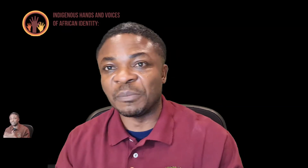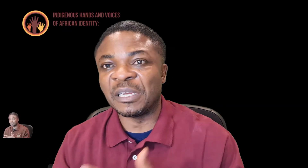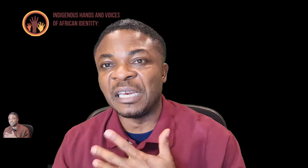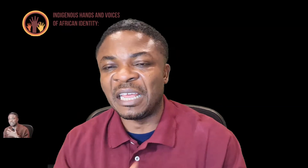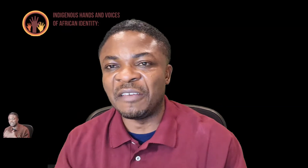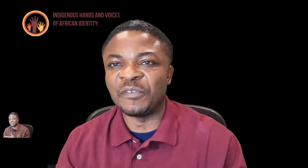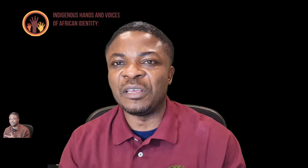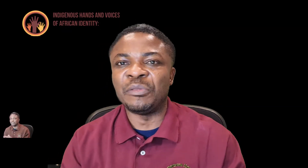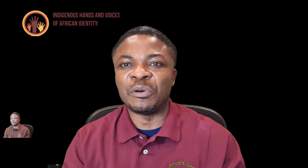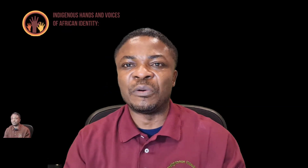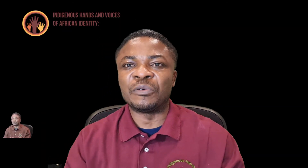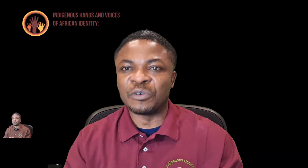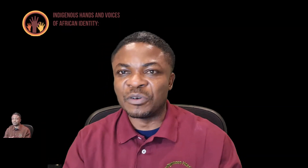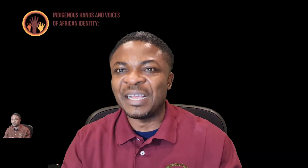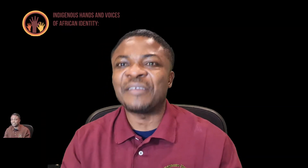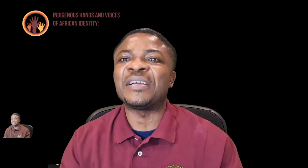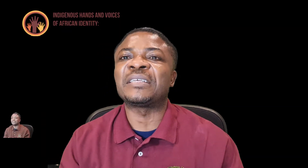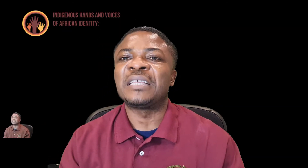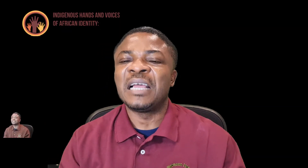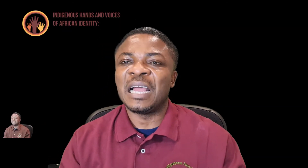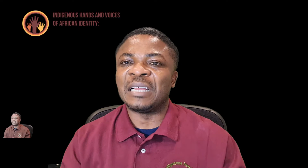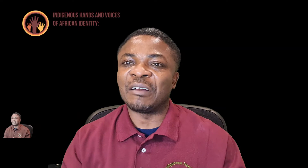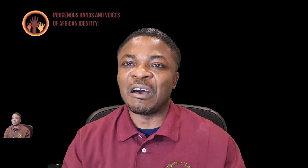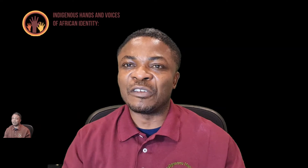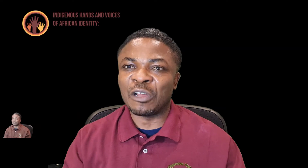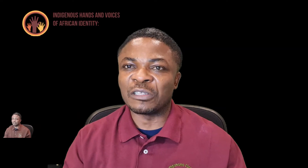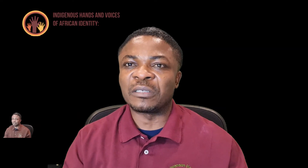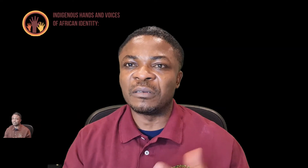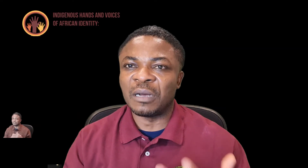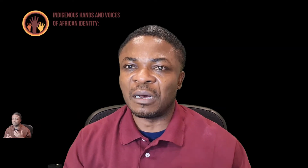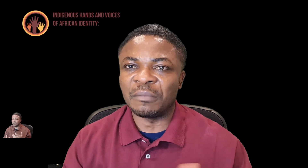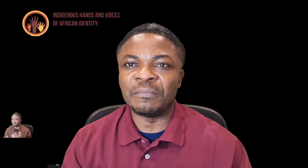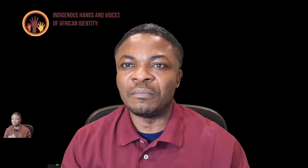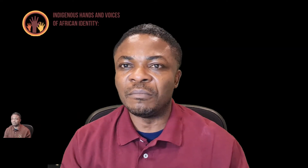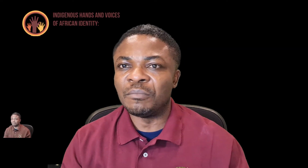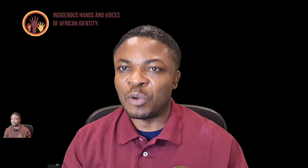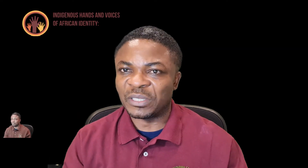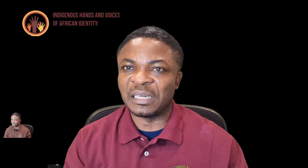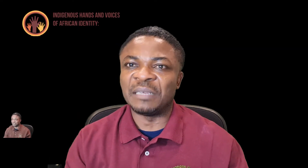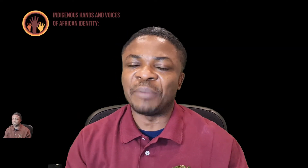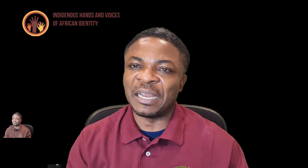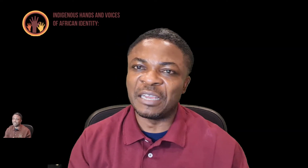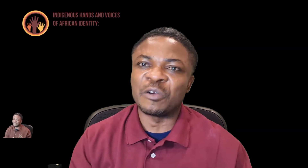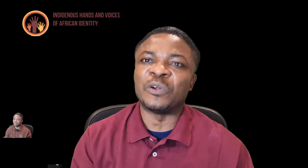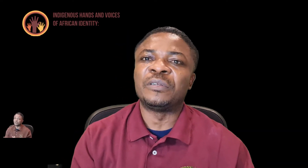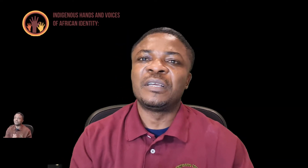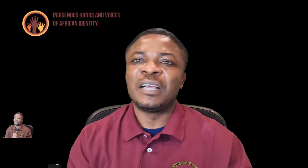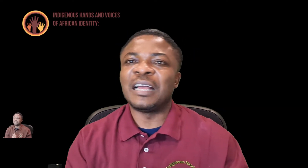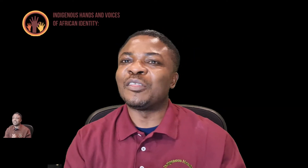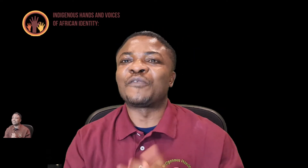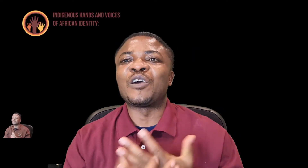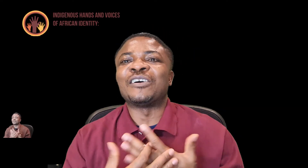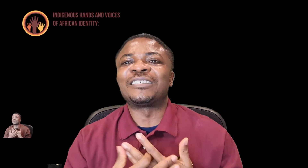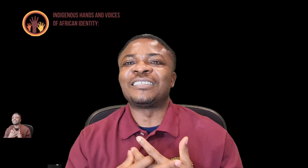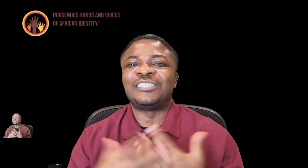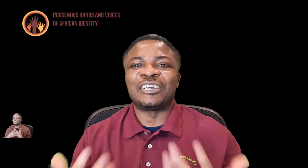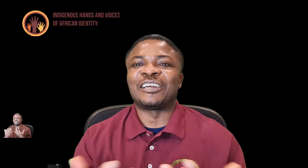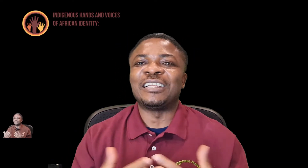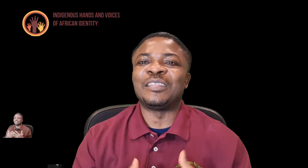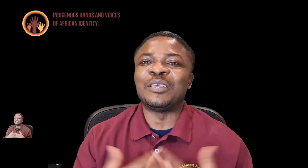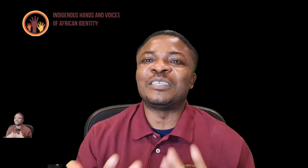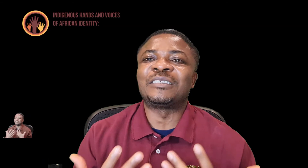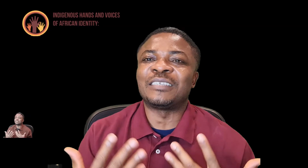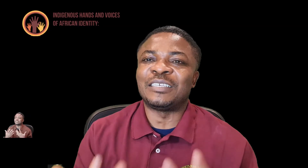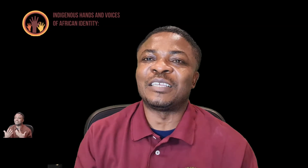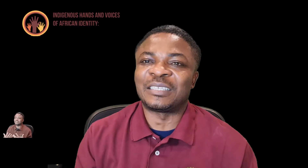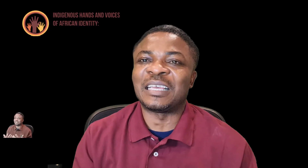also possibly live in the rural areas and are not mostly bilingual. And of course,